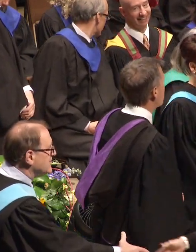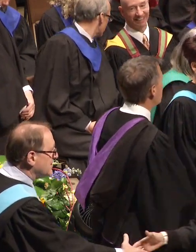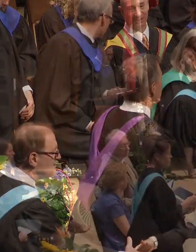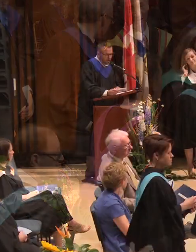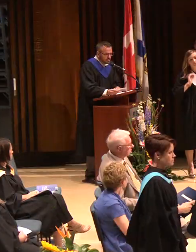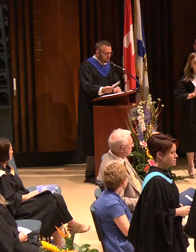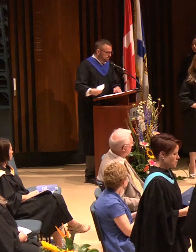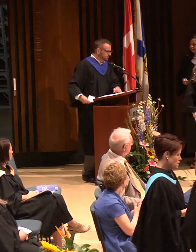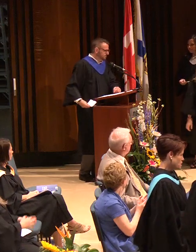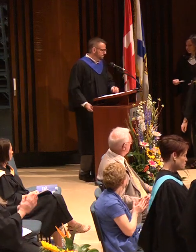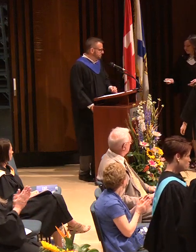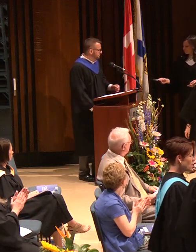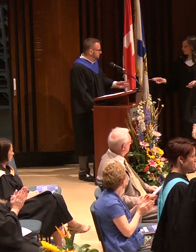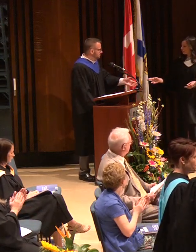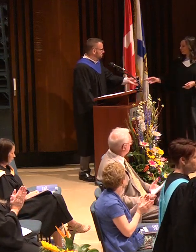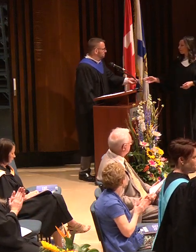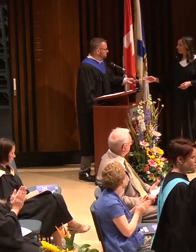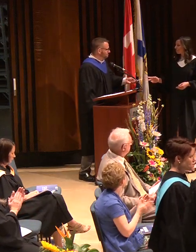Bonnie McNeil.